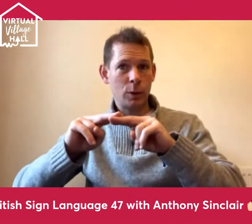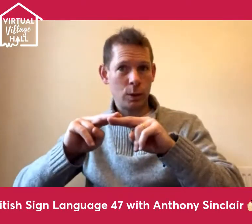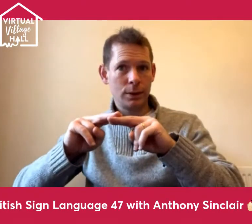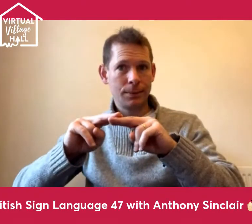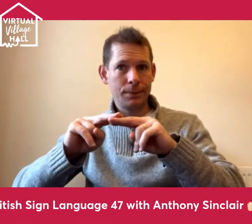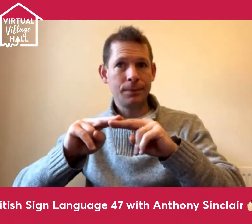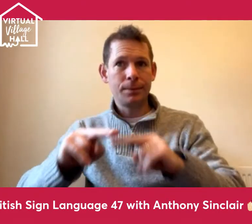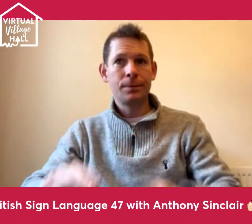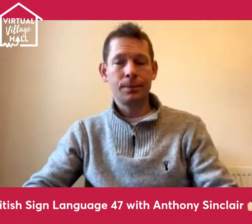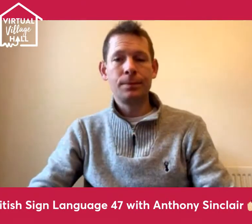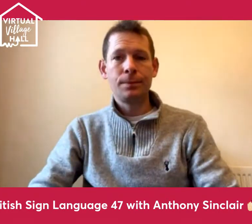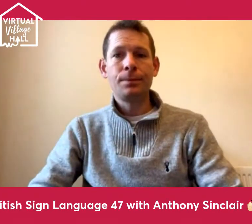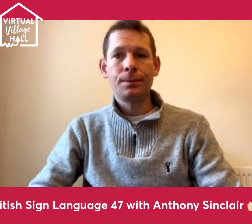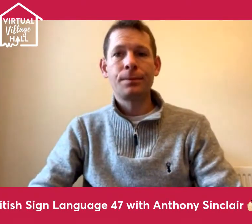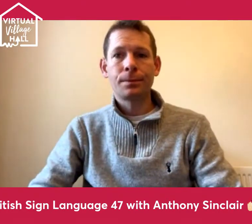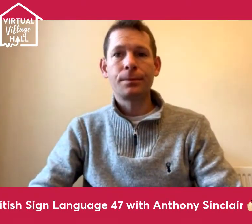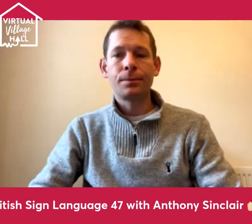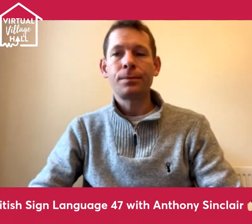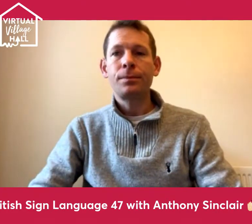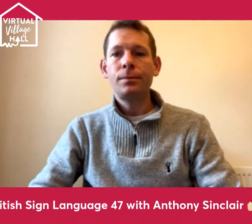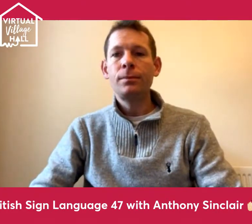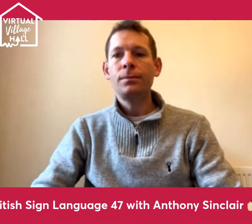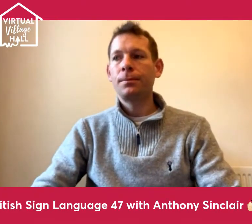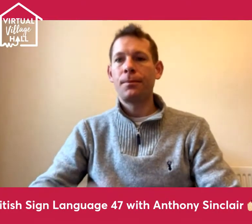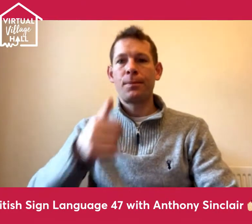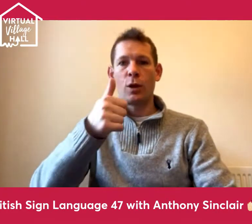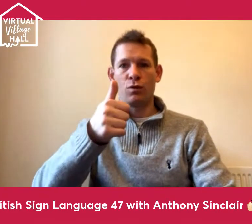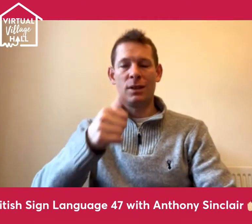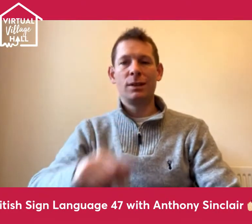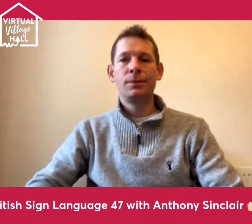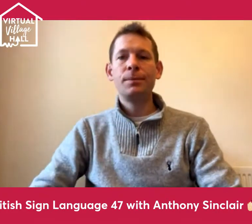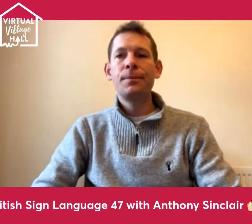So hopefully that helps you with some transport signs.